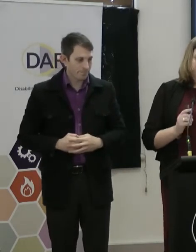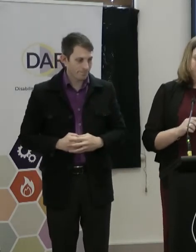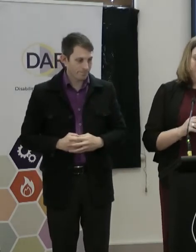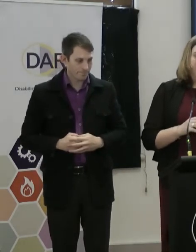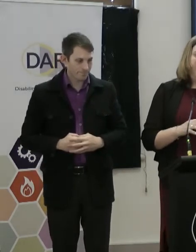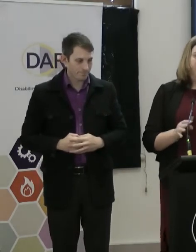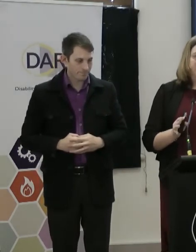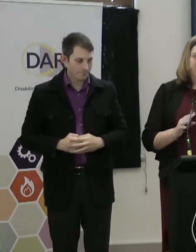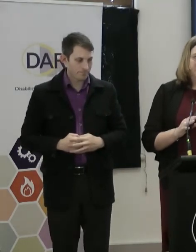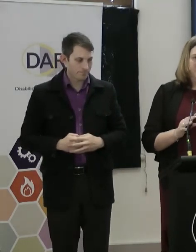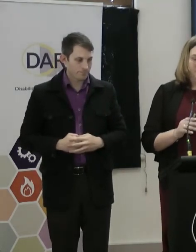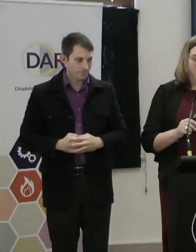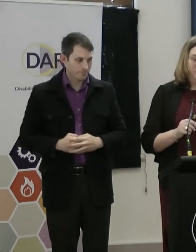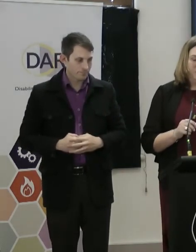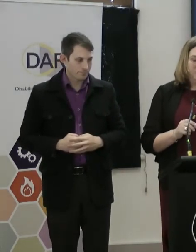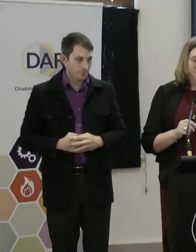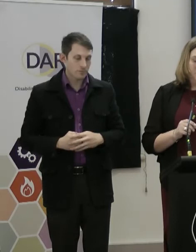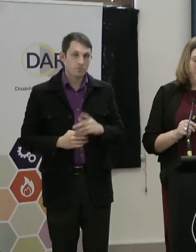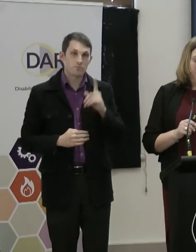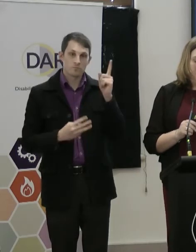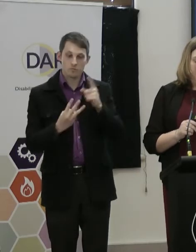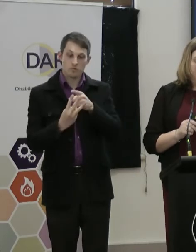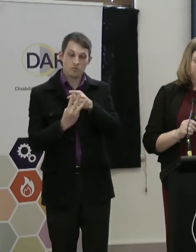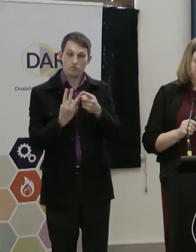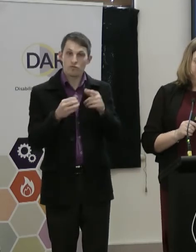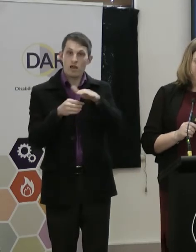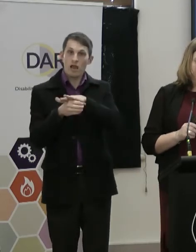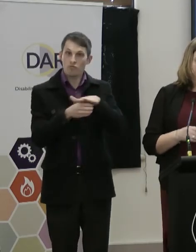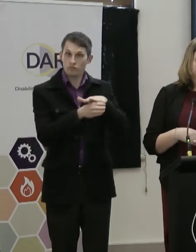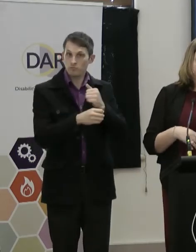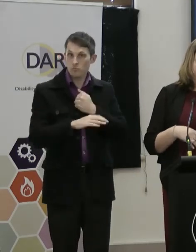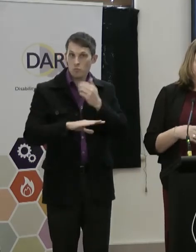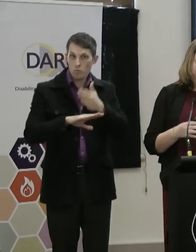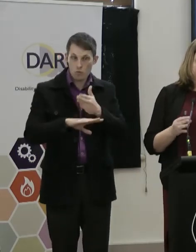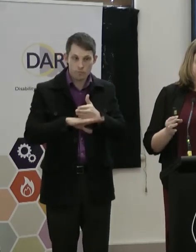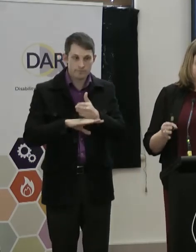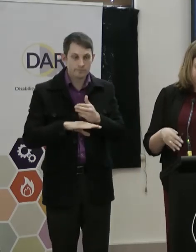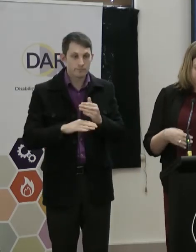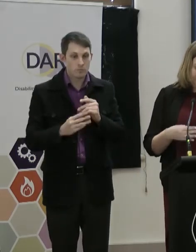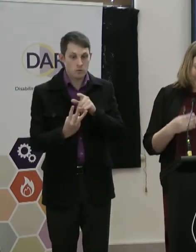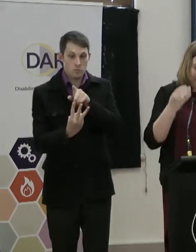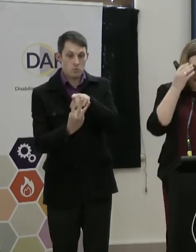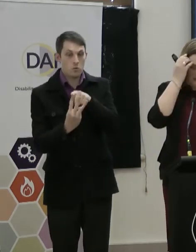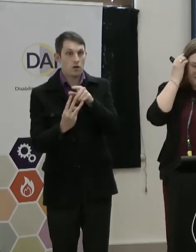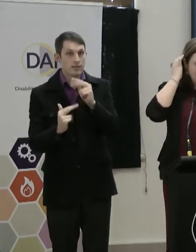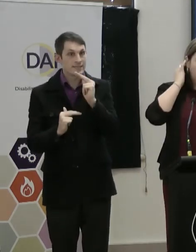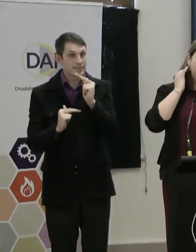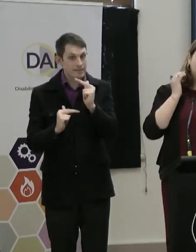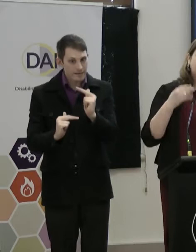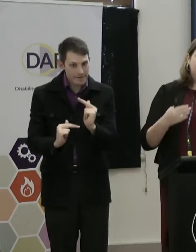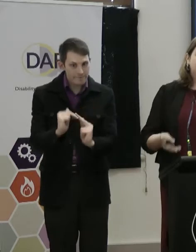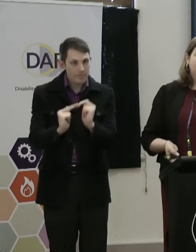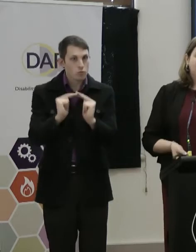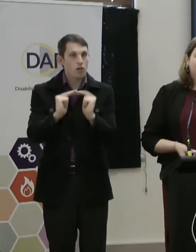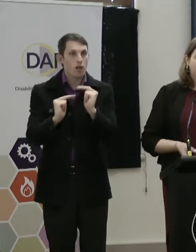So this is the three areas that underpin the work that we do in the Commission. So in the developmental domain, that's where we look